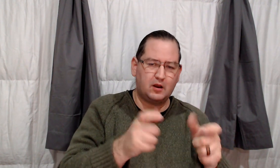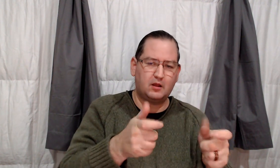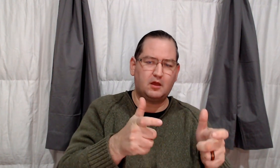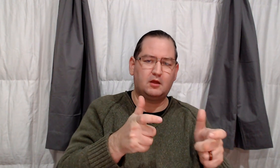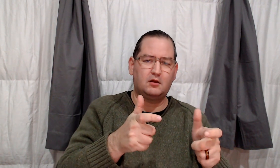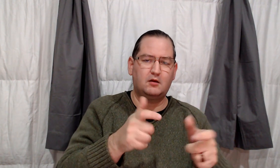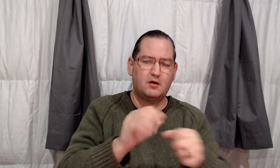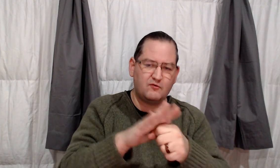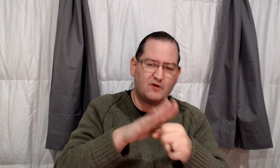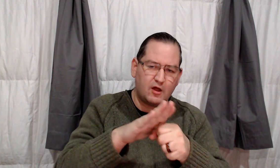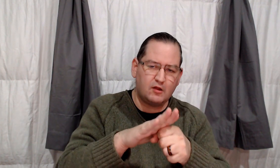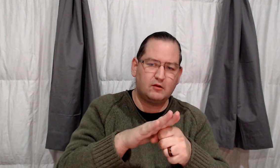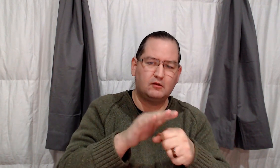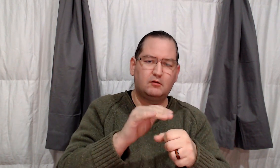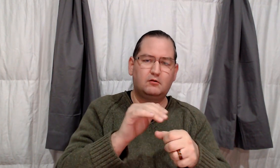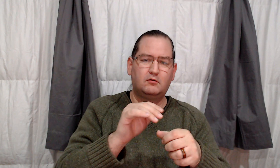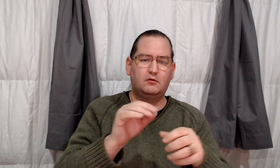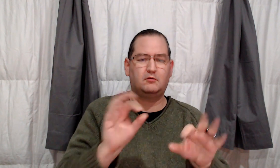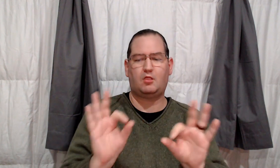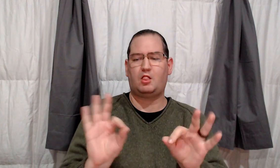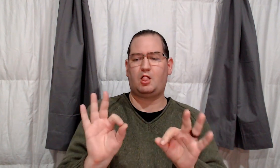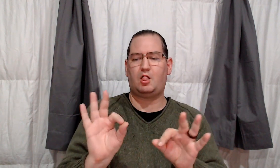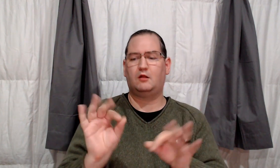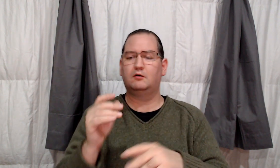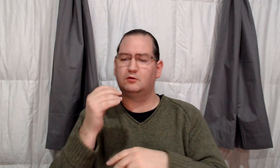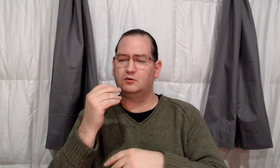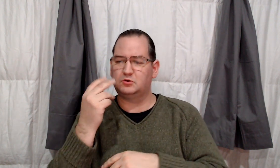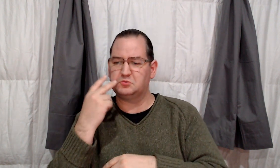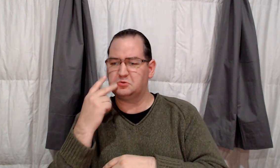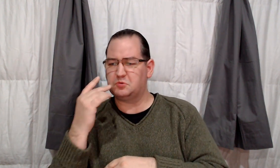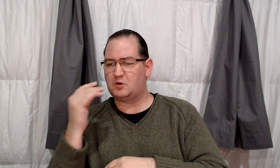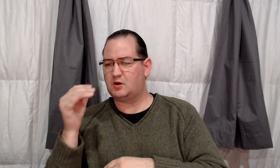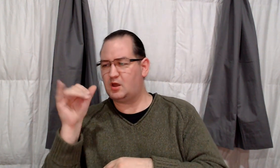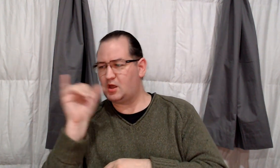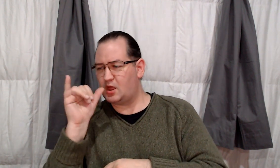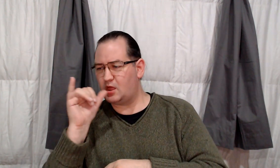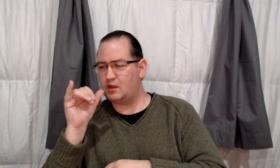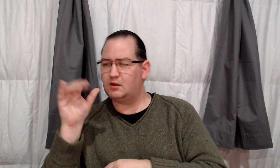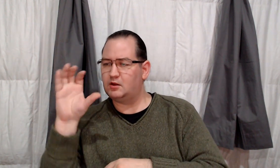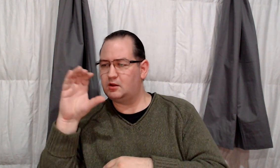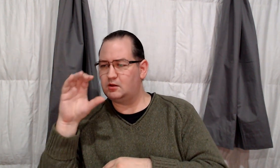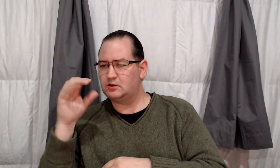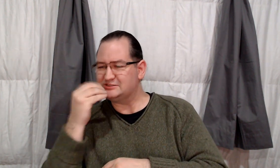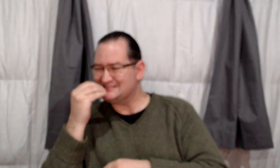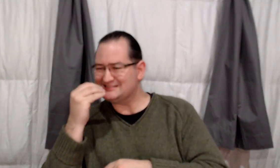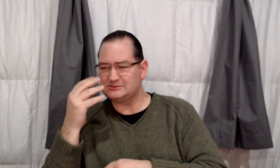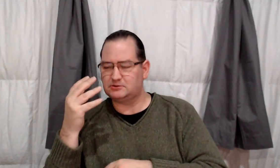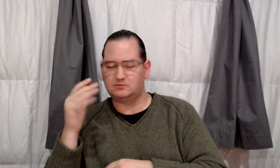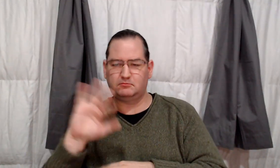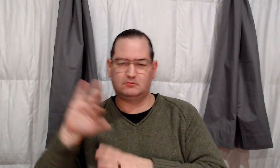or eating, I'd like it to increase those signals so that you understand.